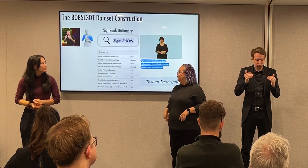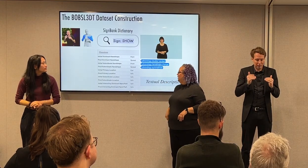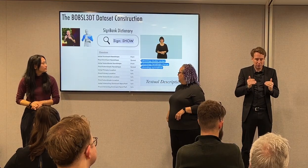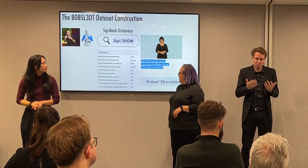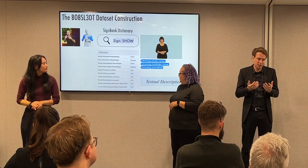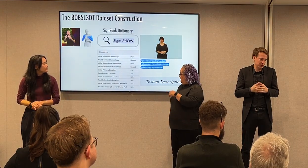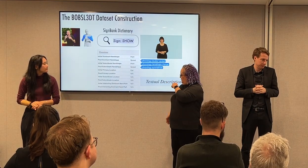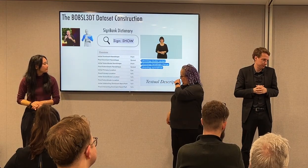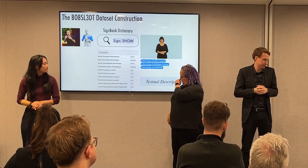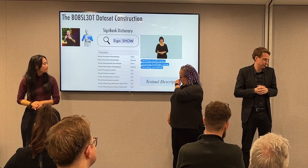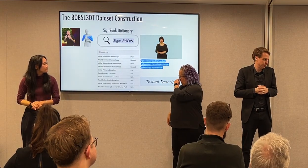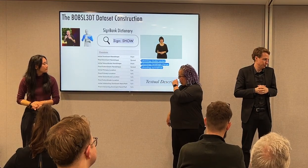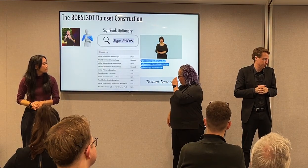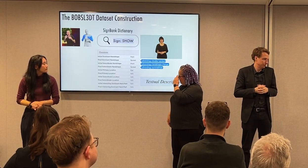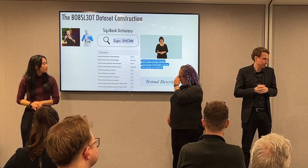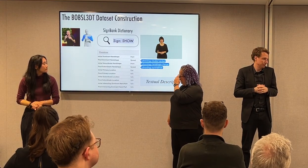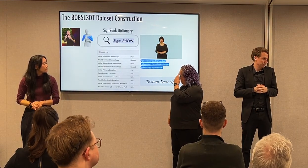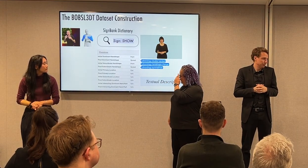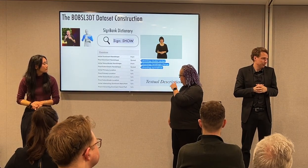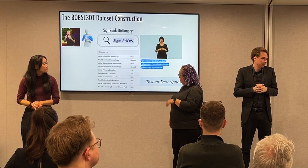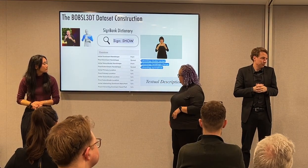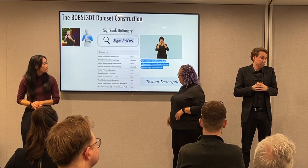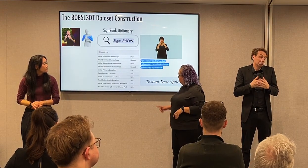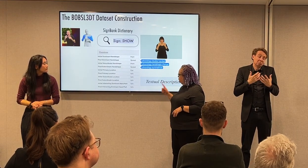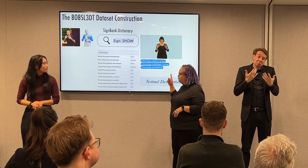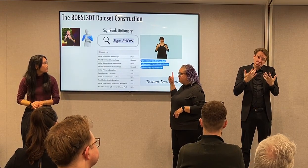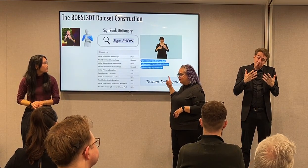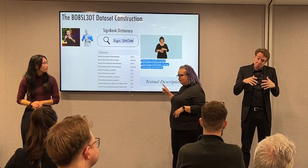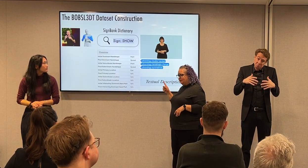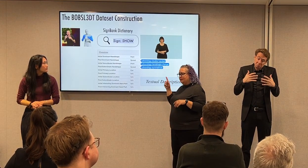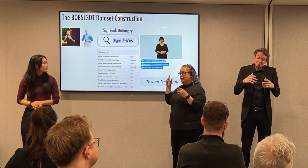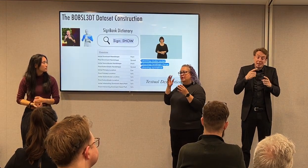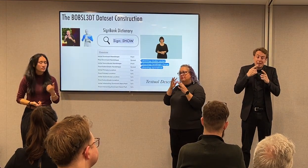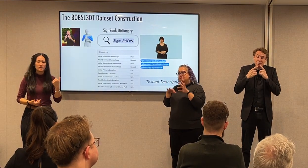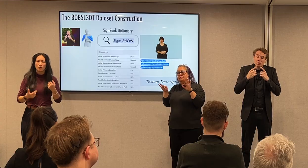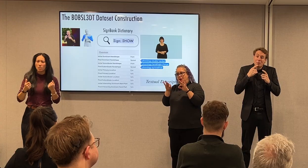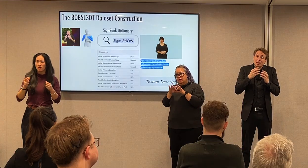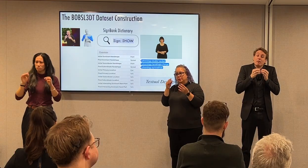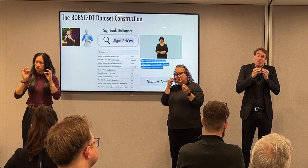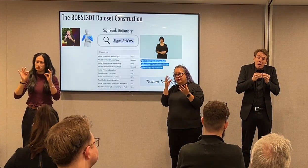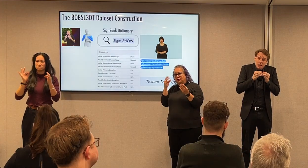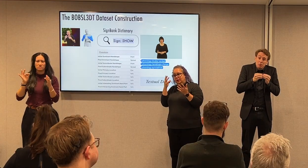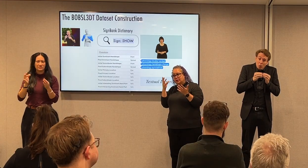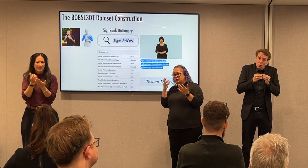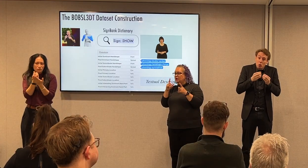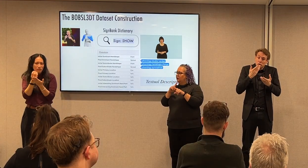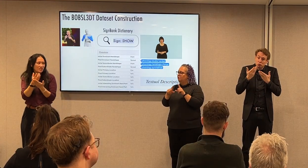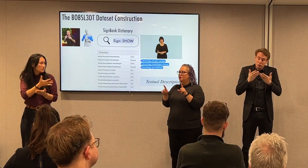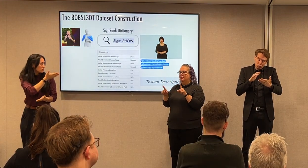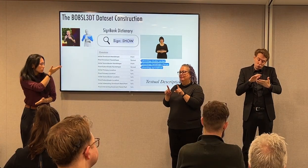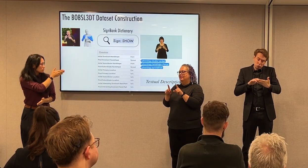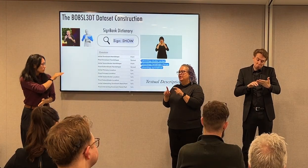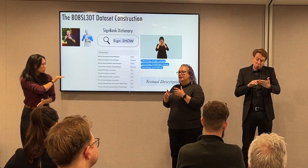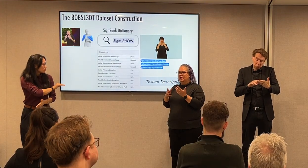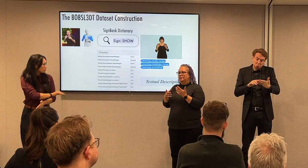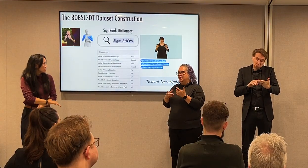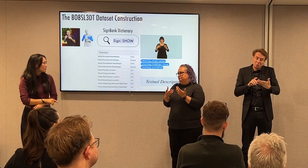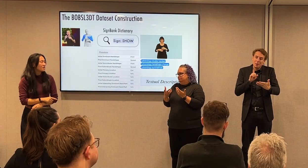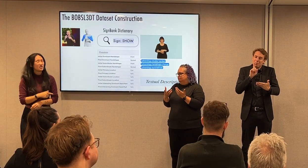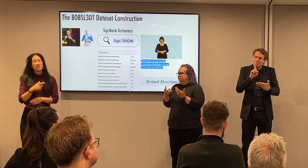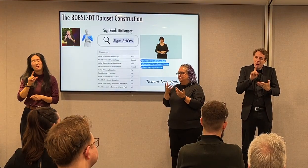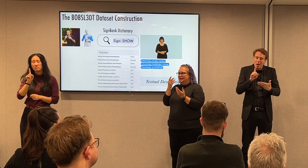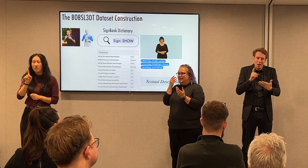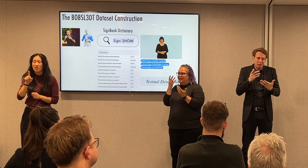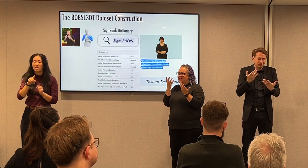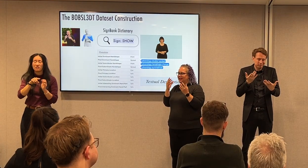So this is very valuable information, but first, it's still bullet point information. It's not